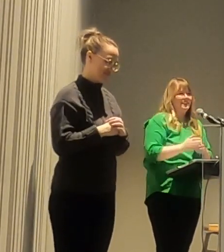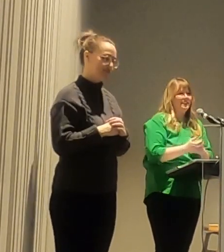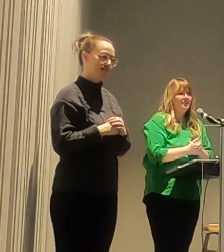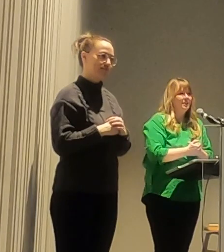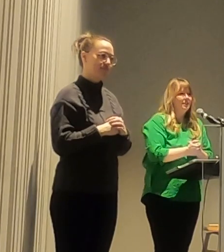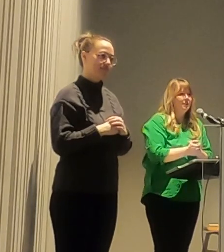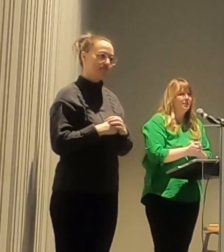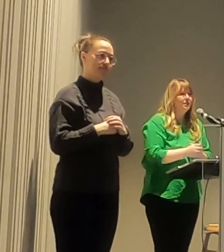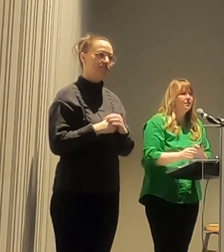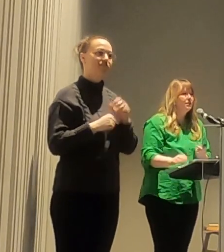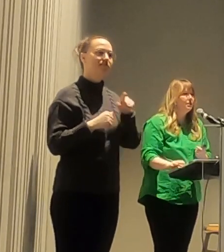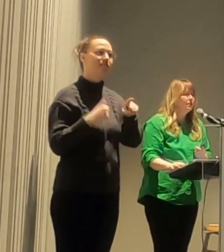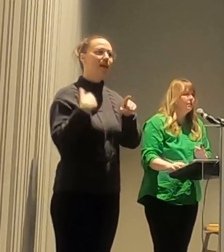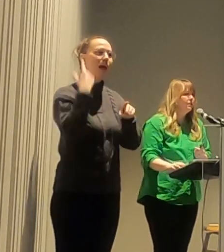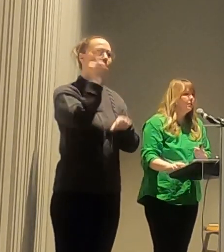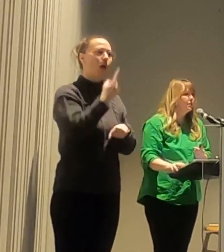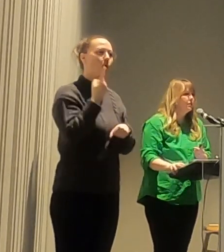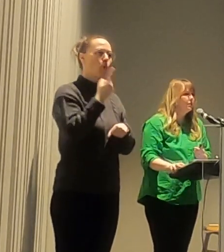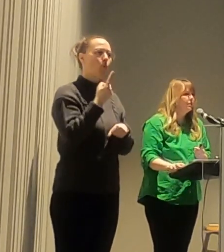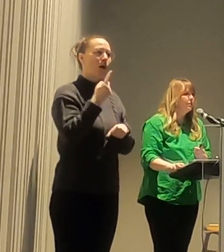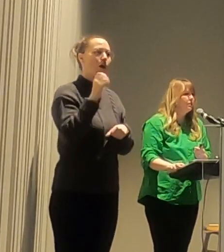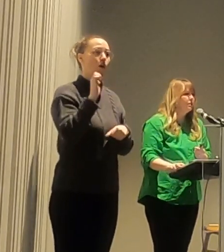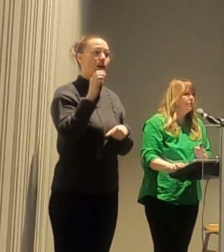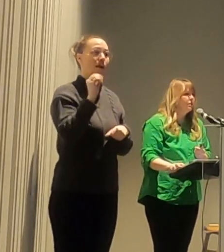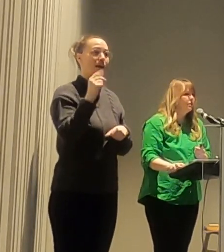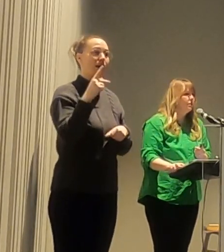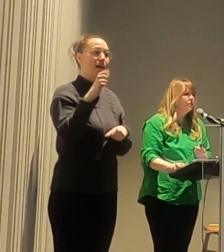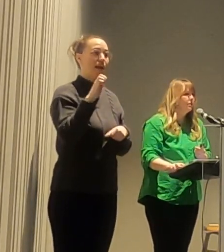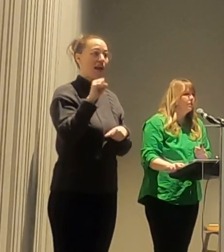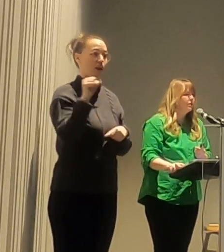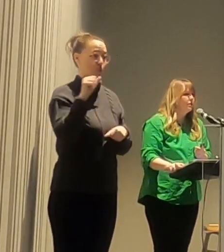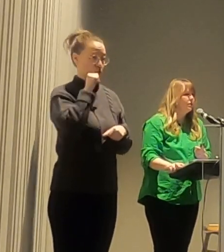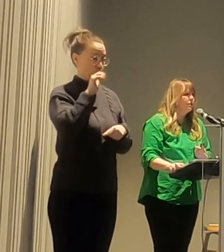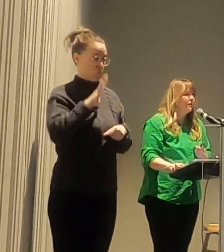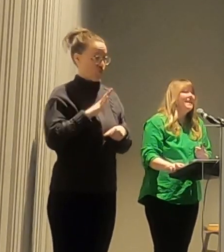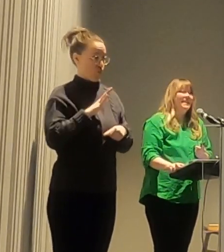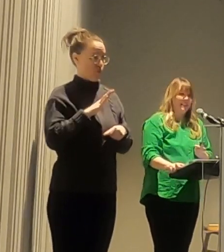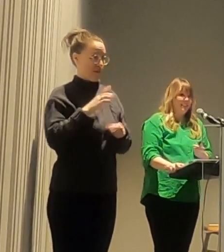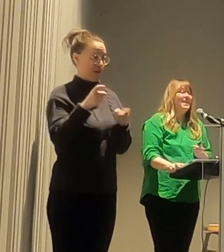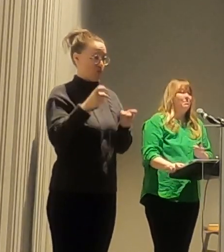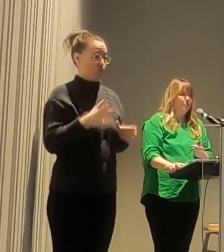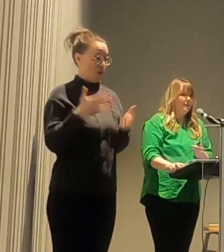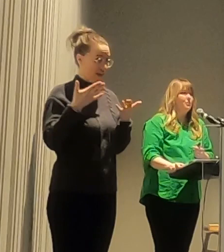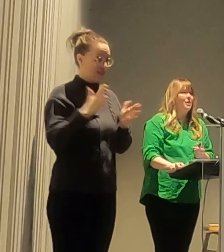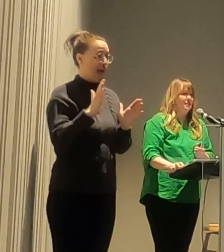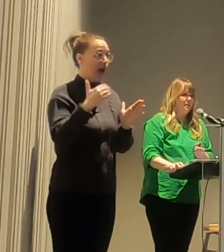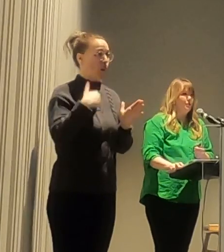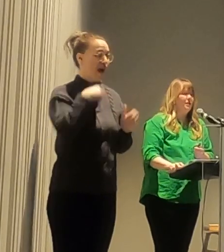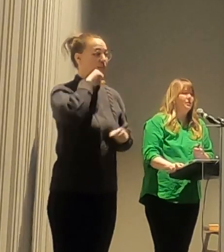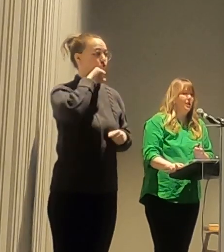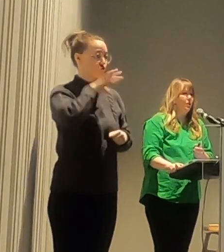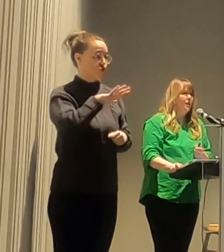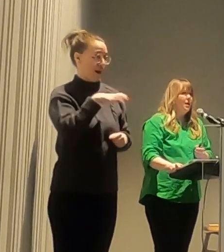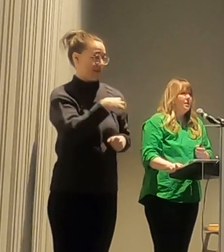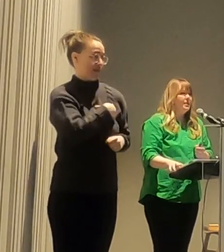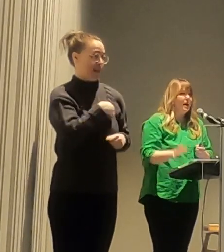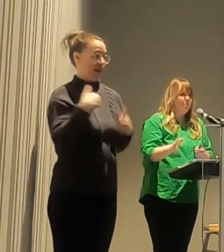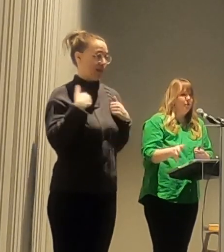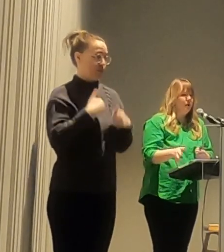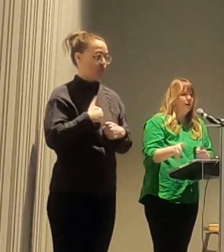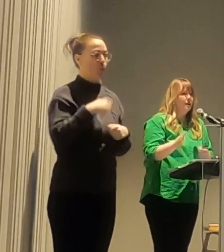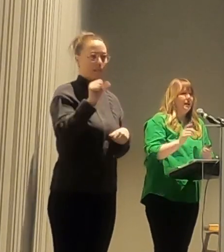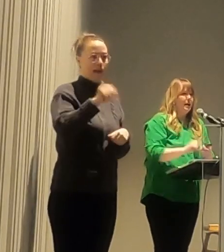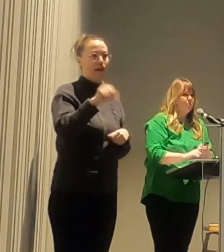Yes. I just wondered, was the Empress ever allowed to have a dragon on her robe? Yes, the Empress was as well. So